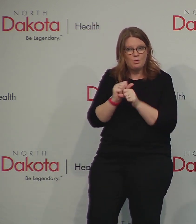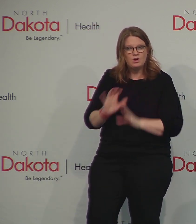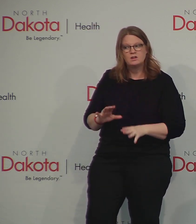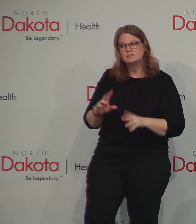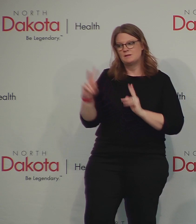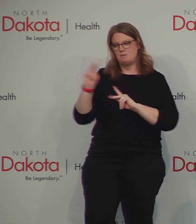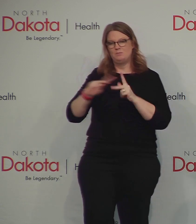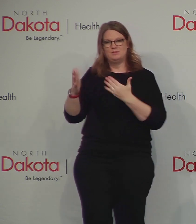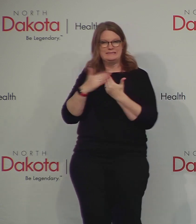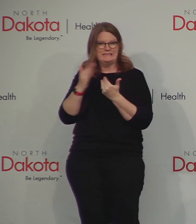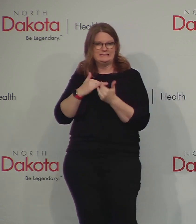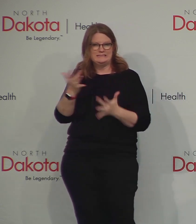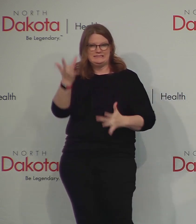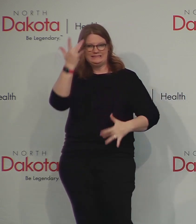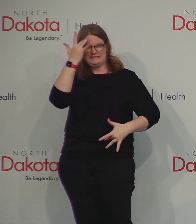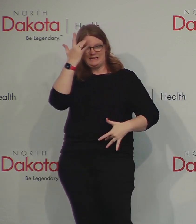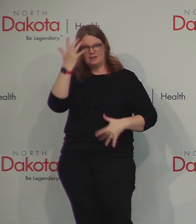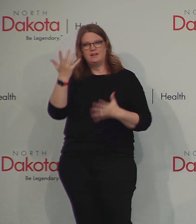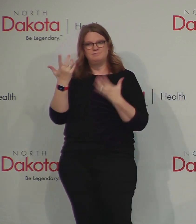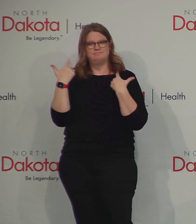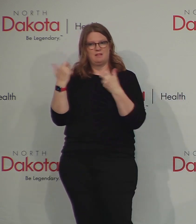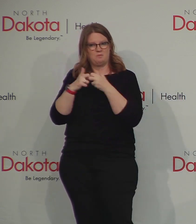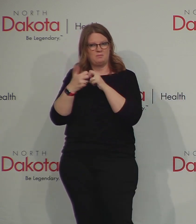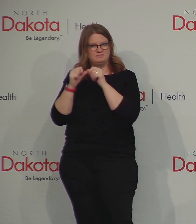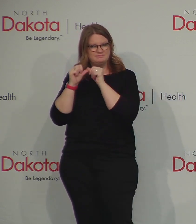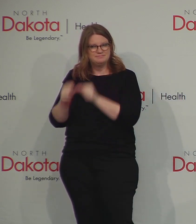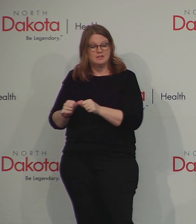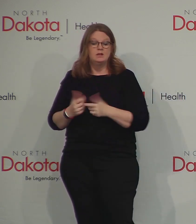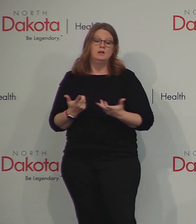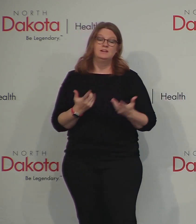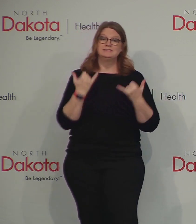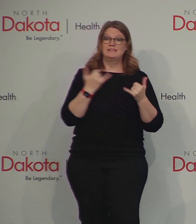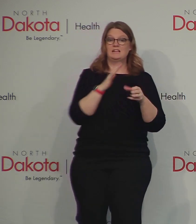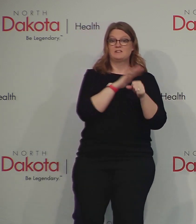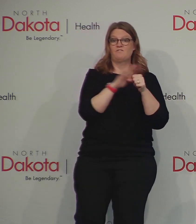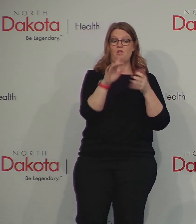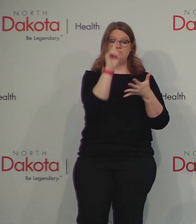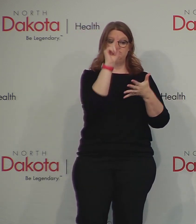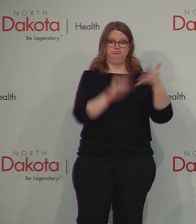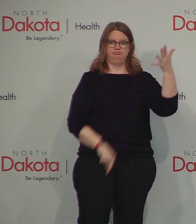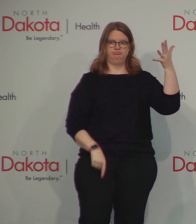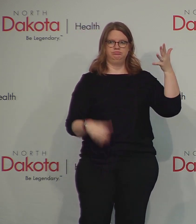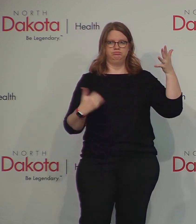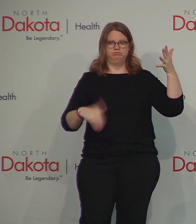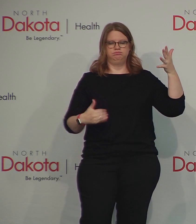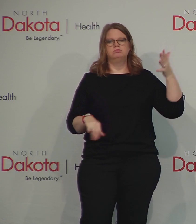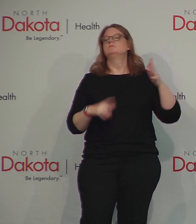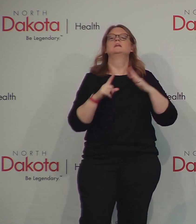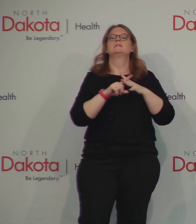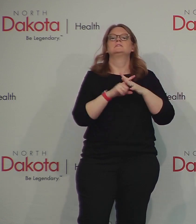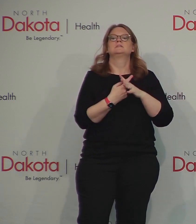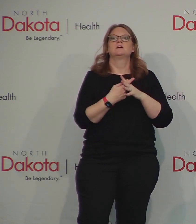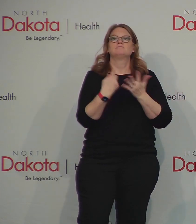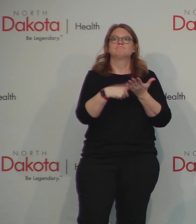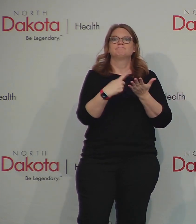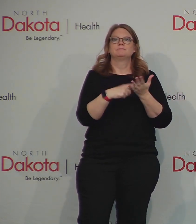community. But as you can see, we've got a full agenda today, but let's jump right into the